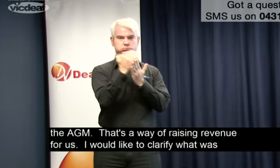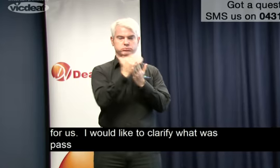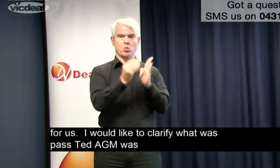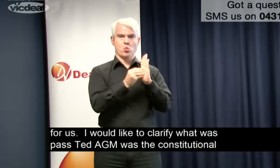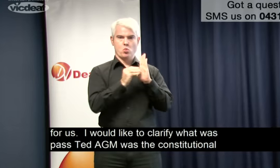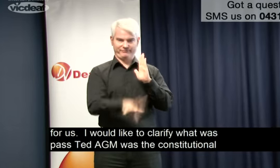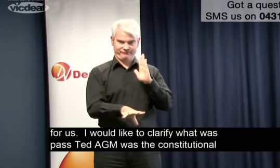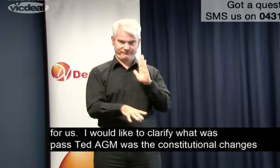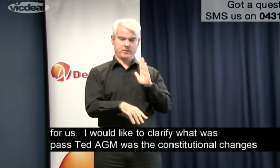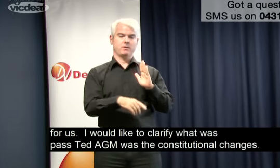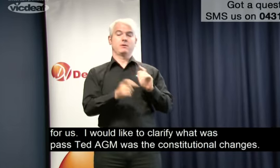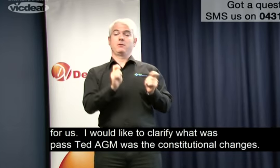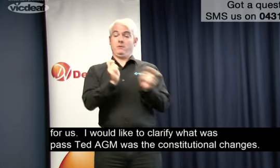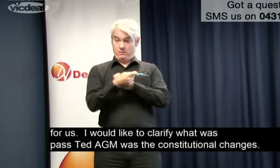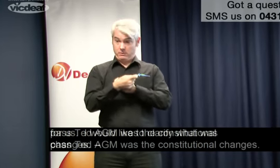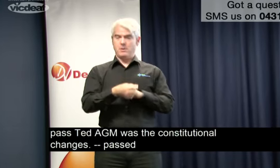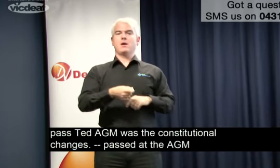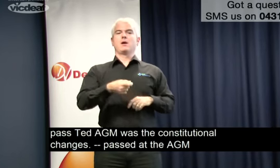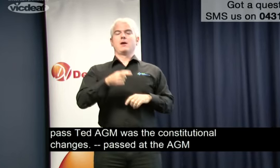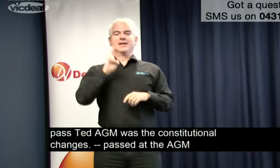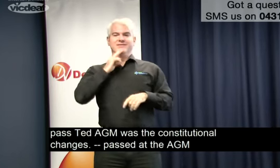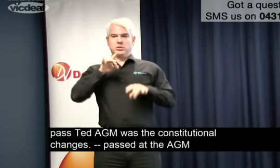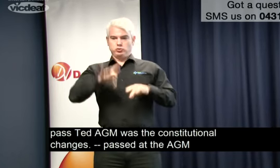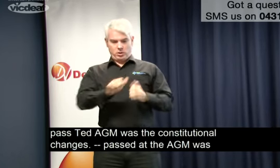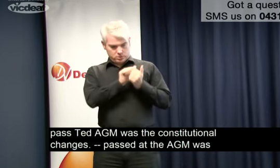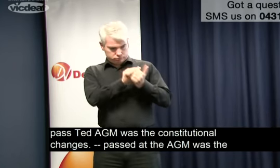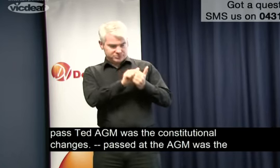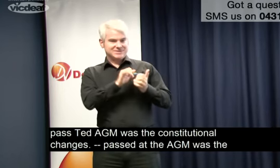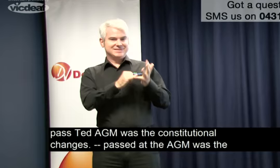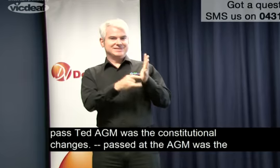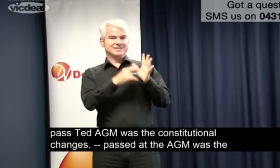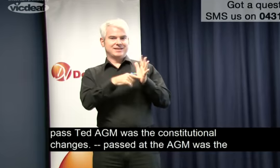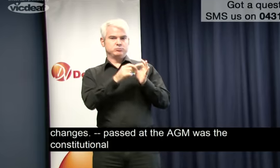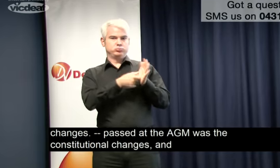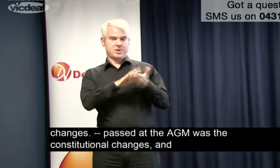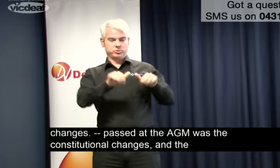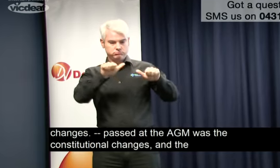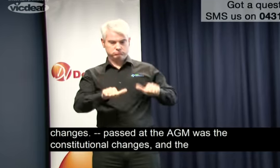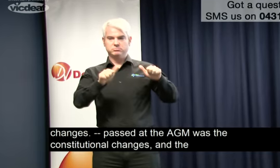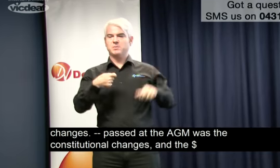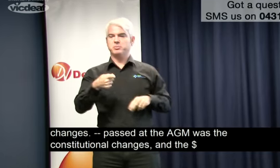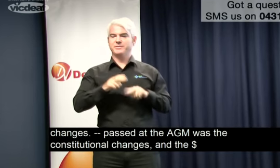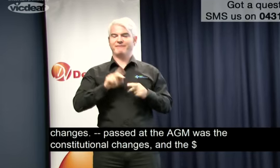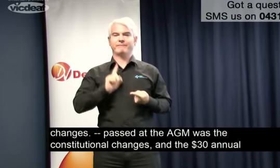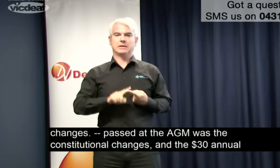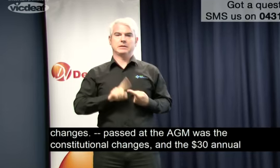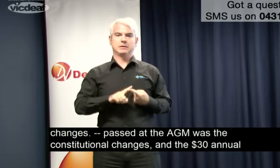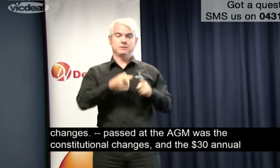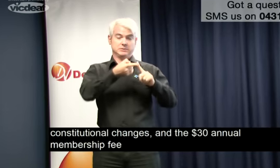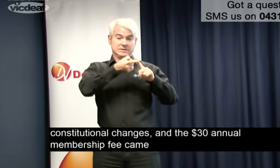and the $30 annual membership fee came out of that, and we decided to work with the state branches to